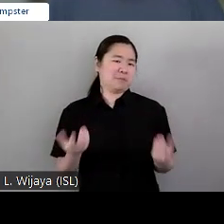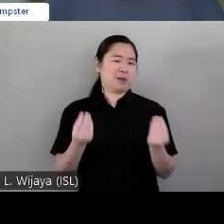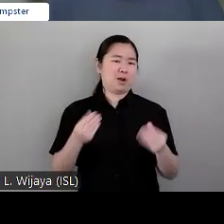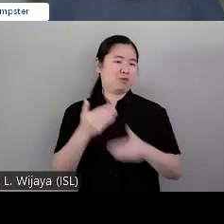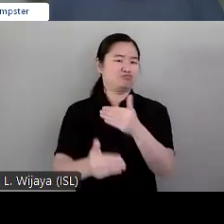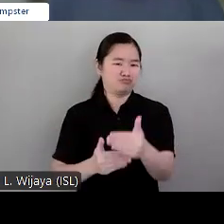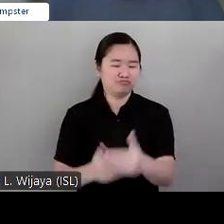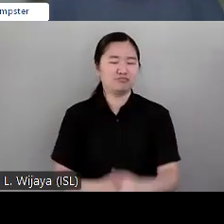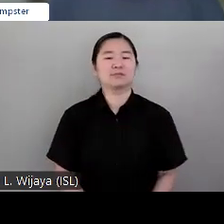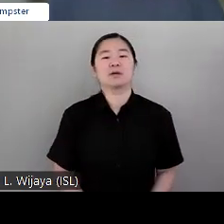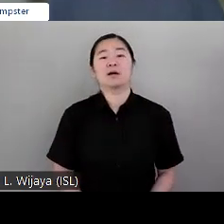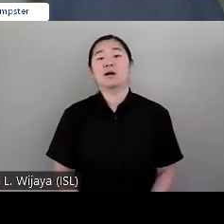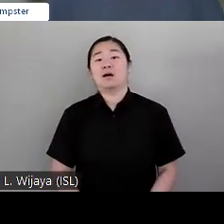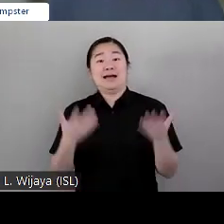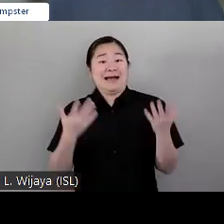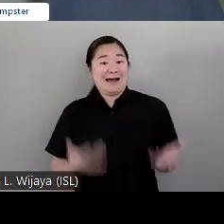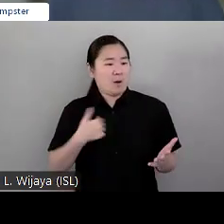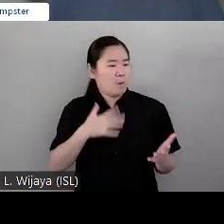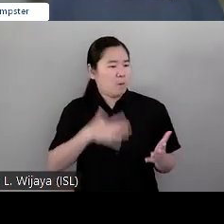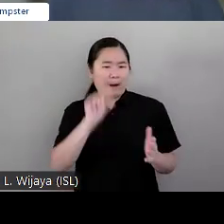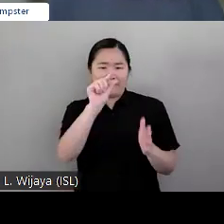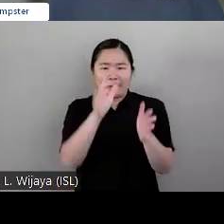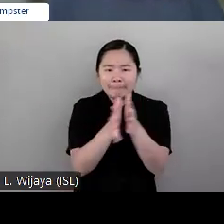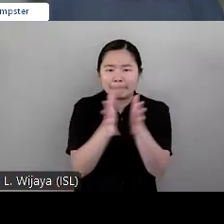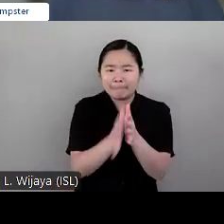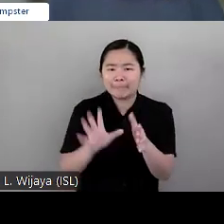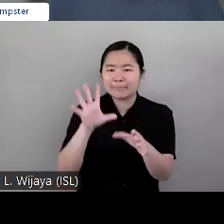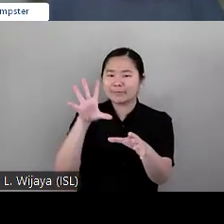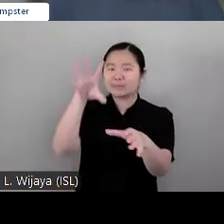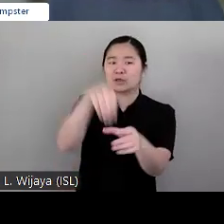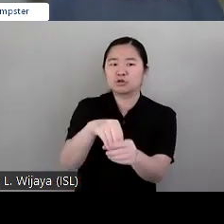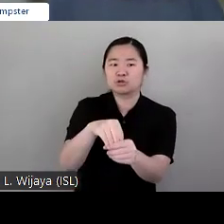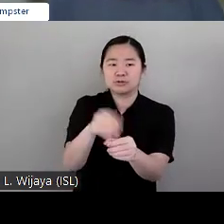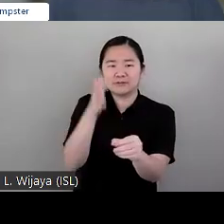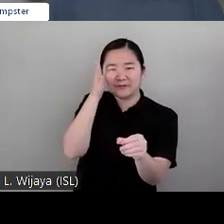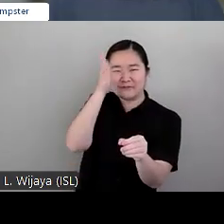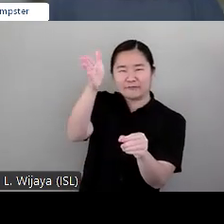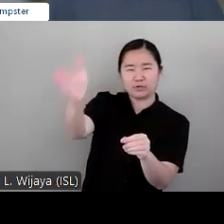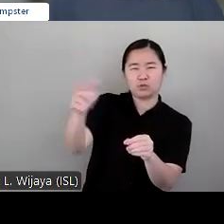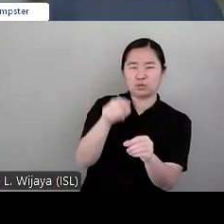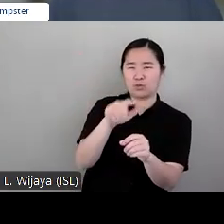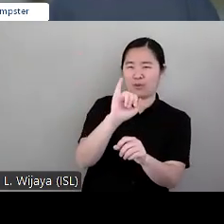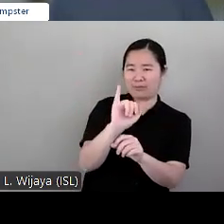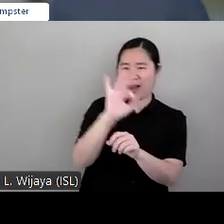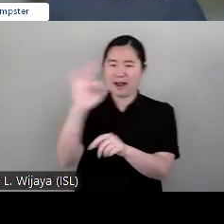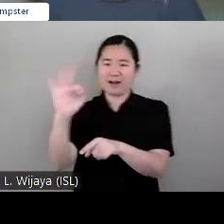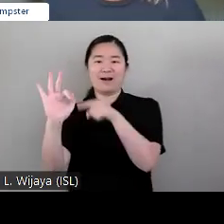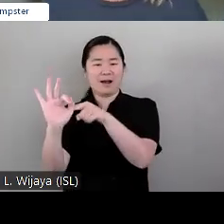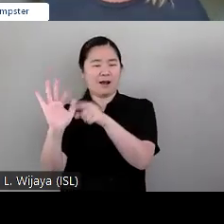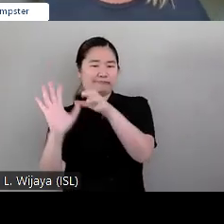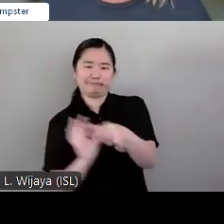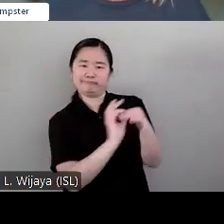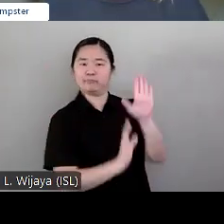Disability Alliance, IDA. It's a consortium of 10 organisations. We had ADD, BRAC, BBC